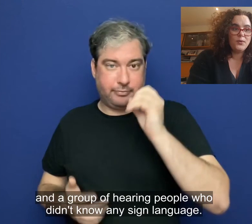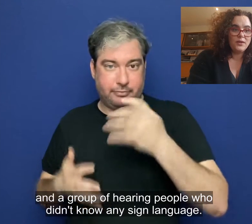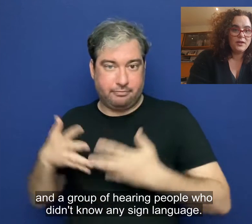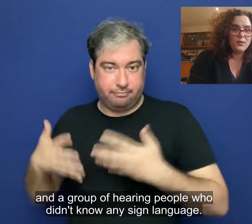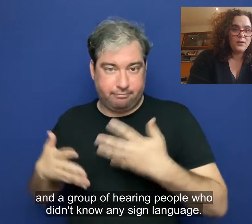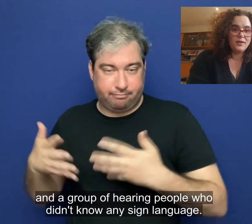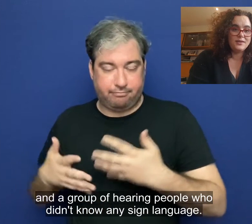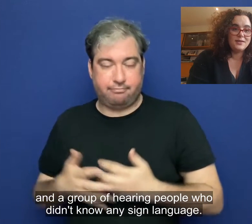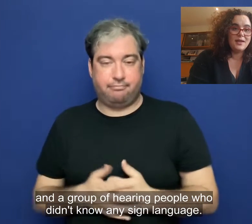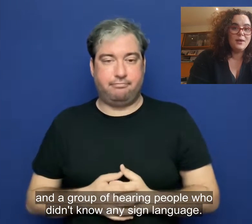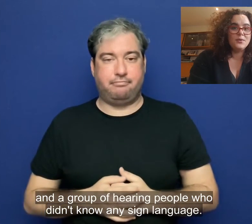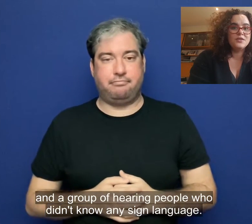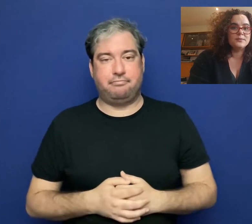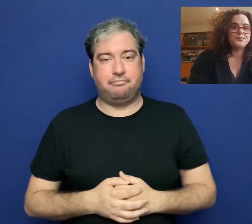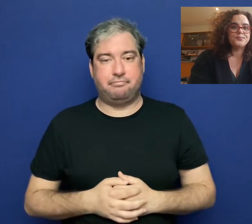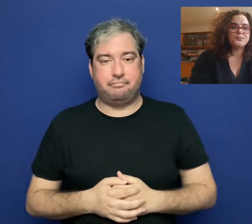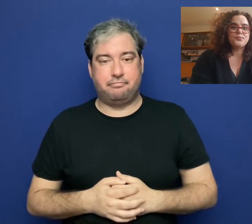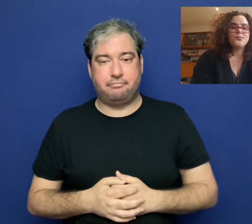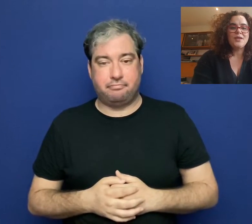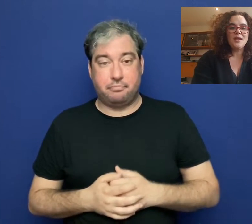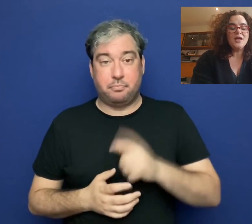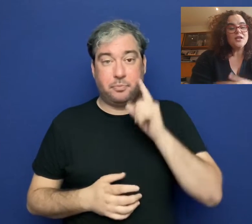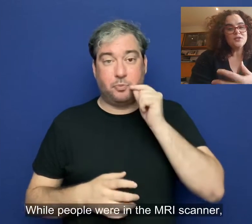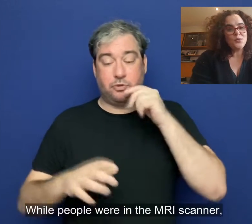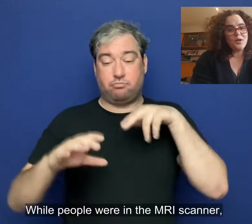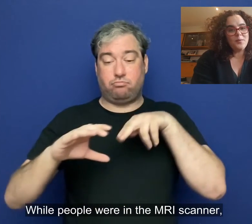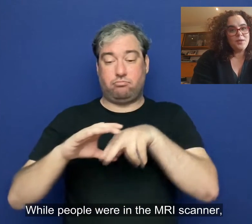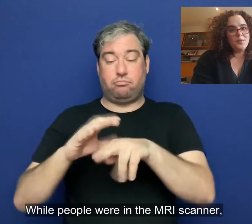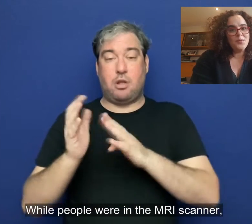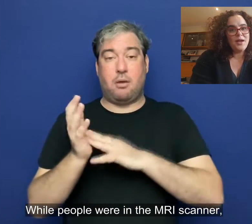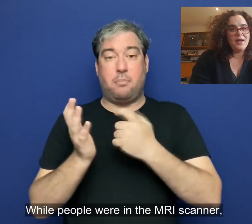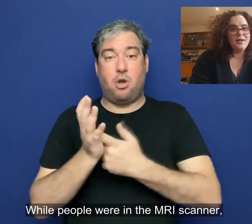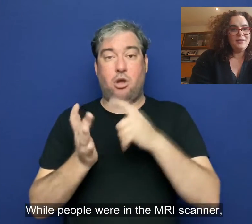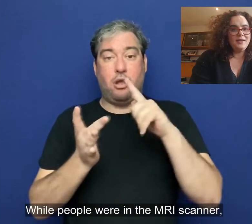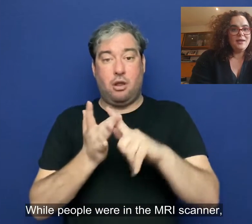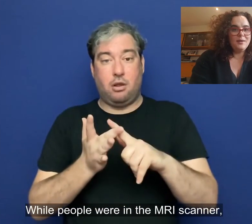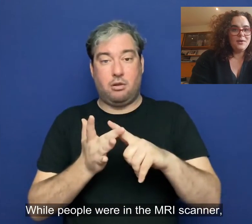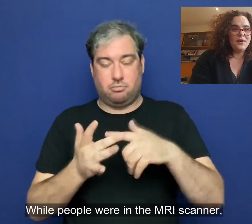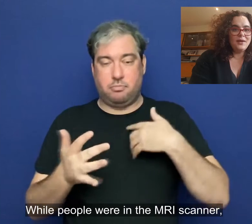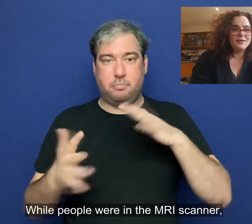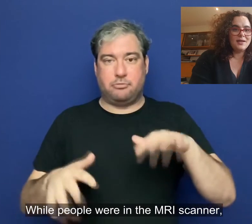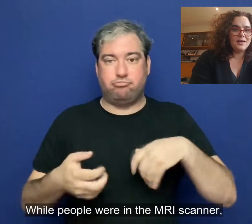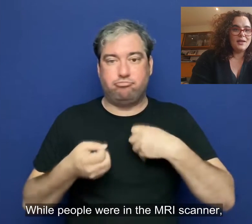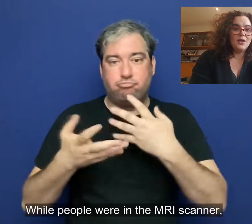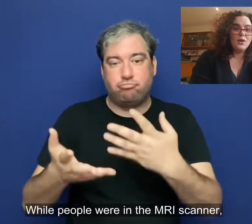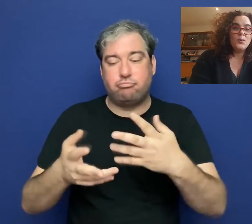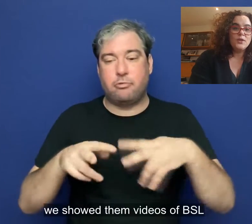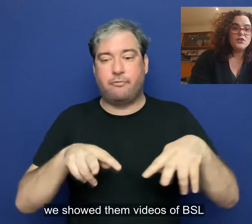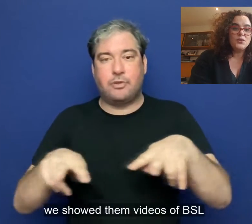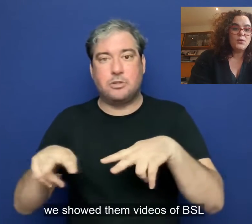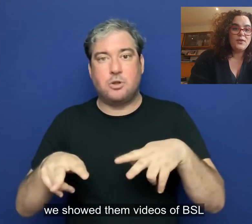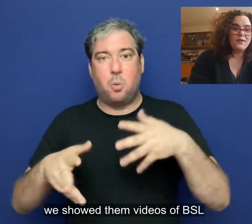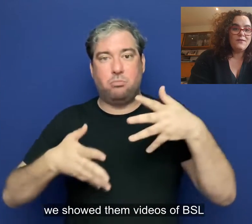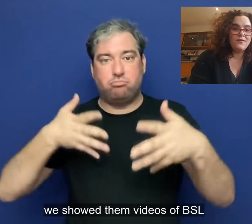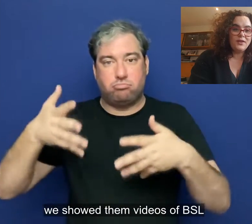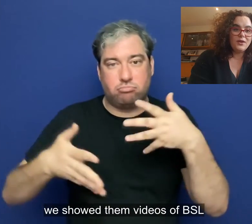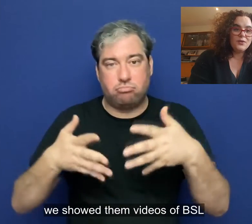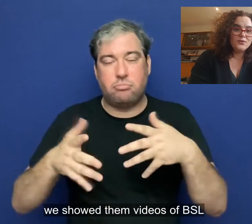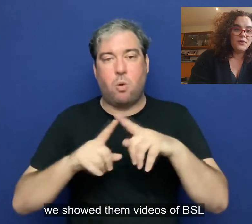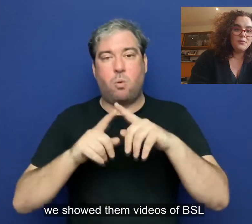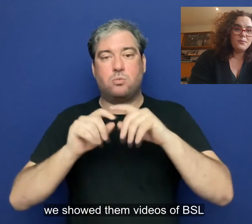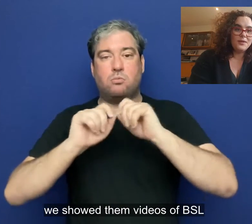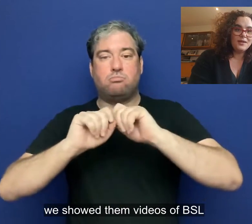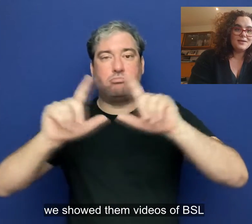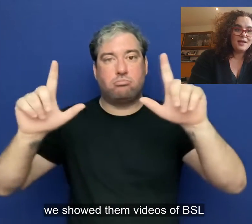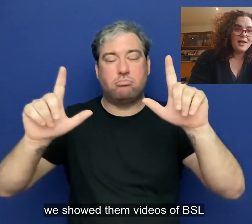people who didn't know any sign language. So while people were in the MRI scanner, we showed them